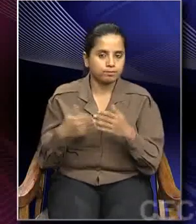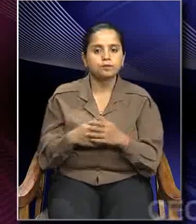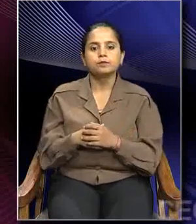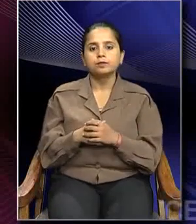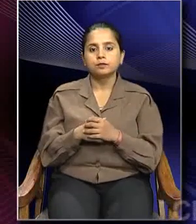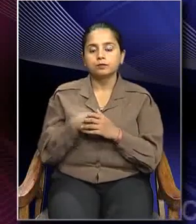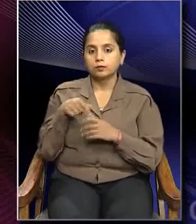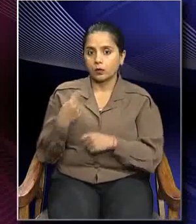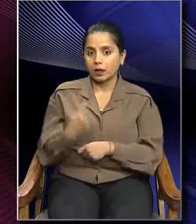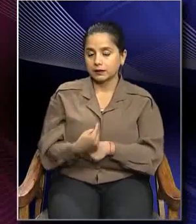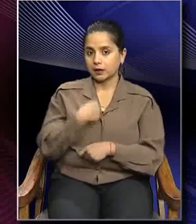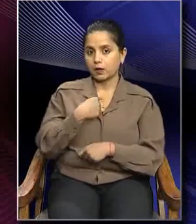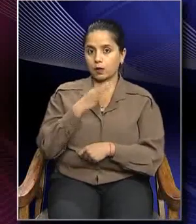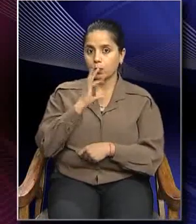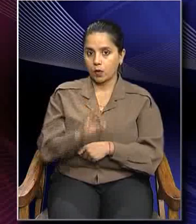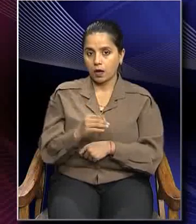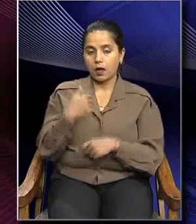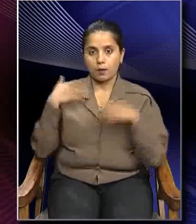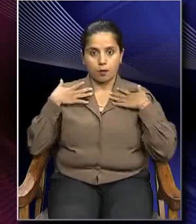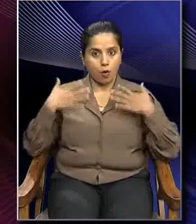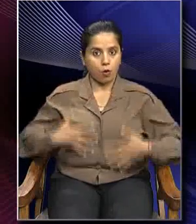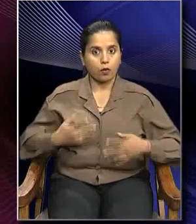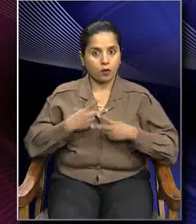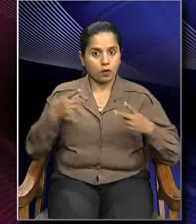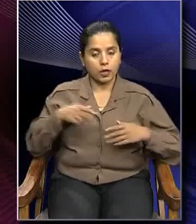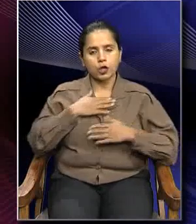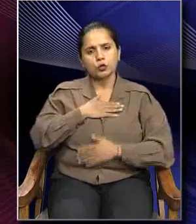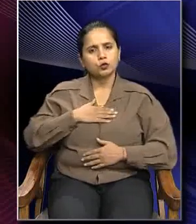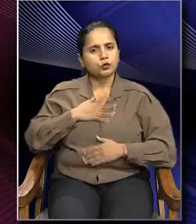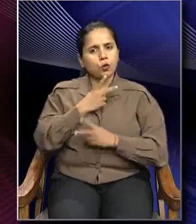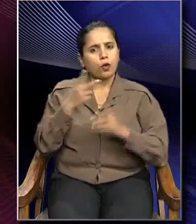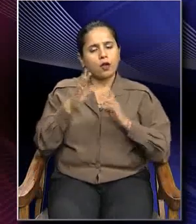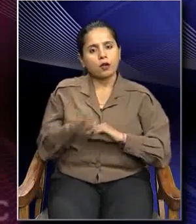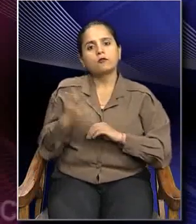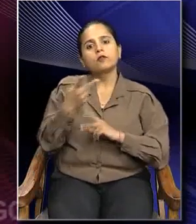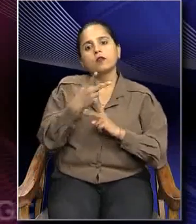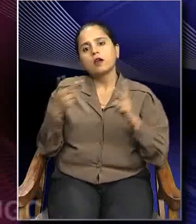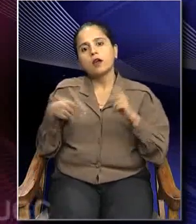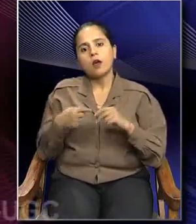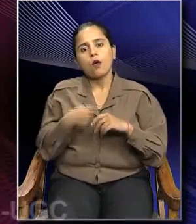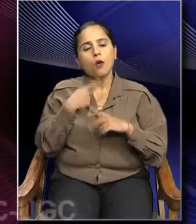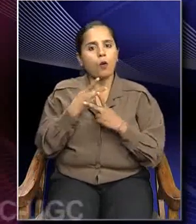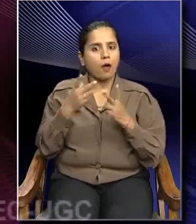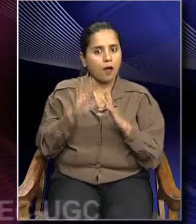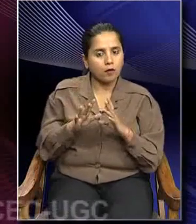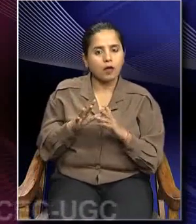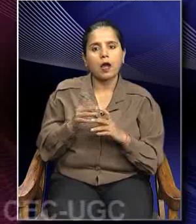The self in the body enjoys the fruits of its actions.